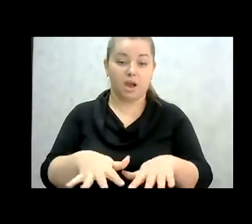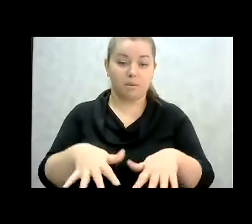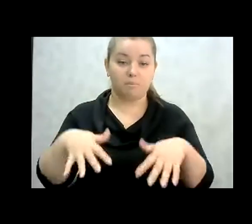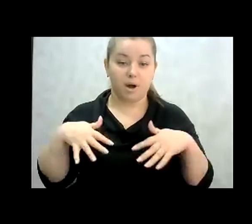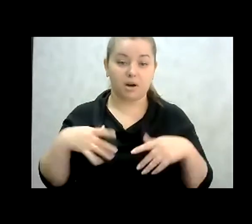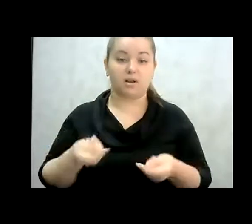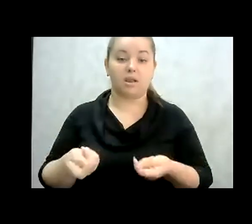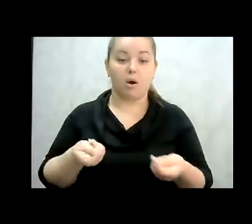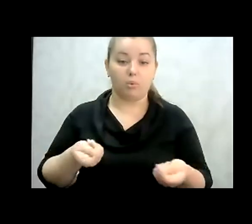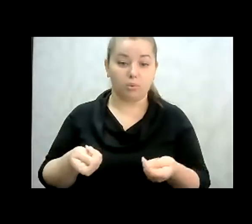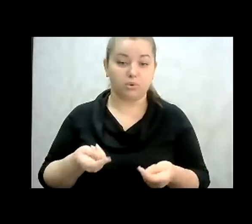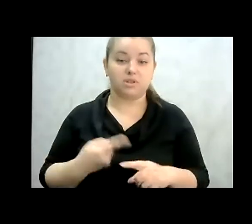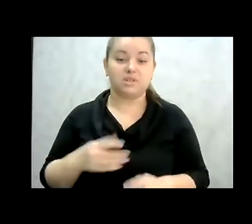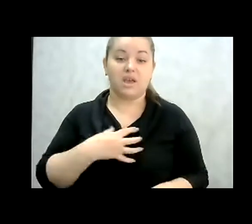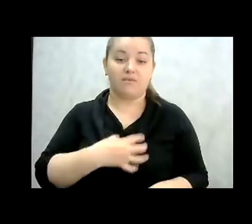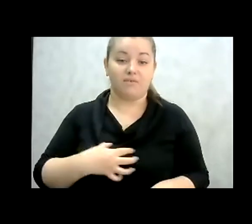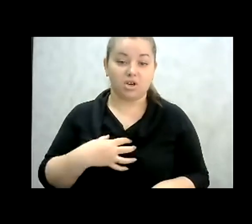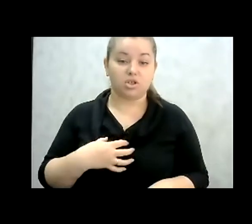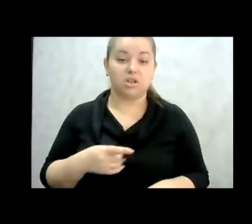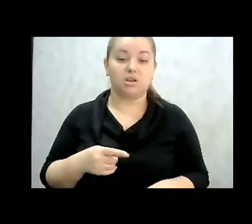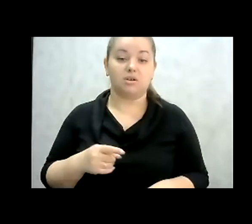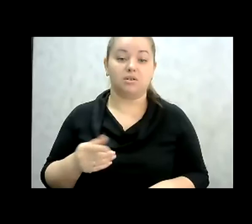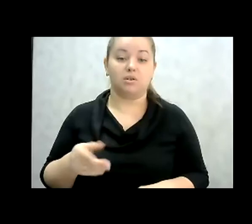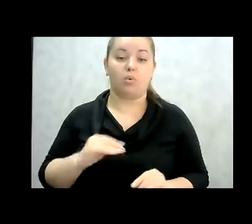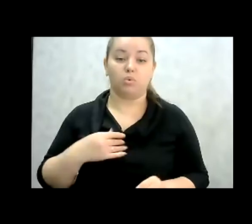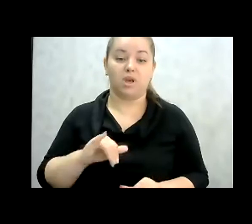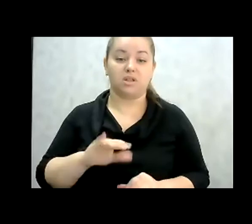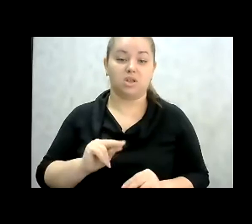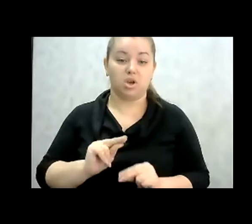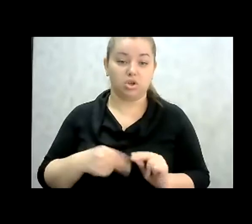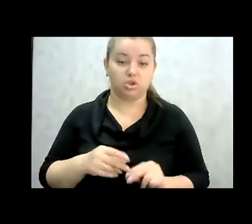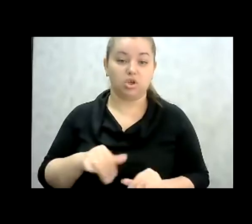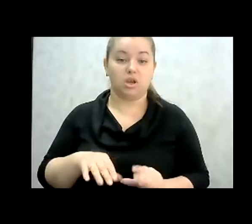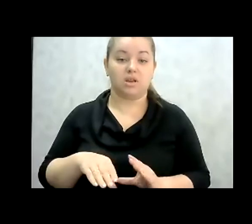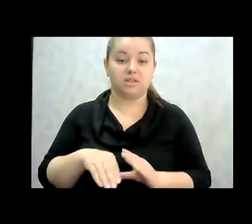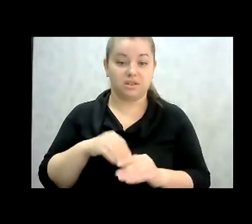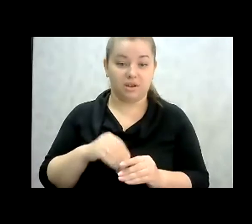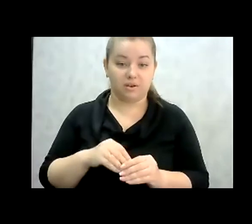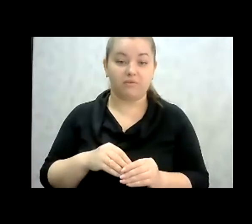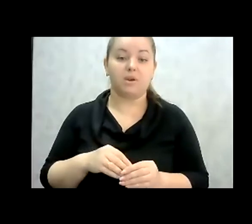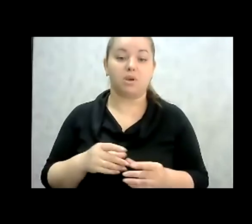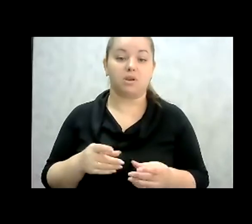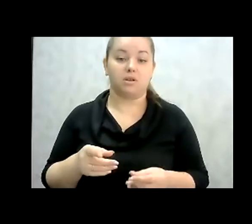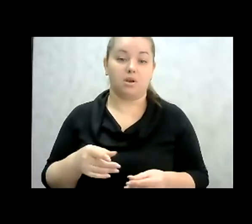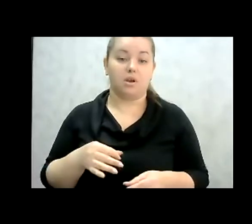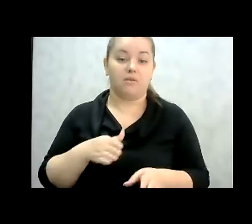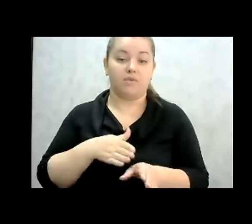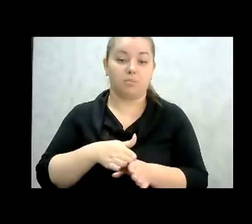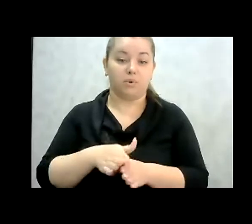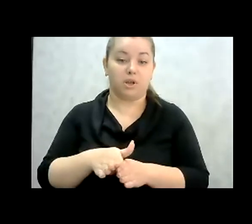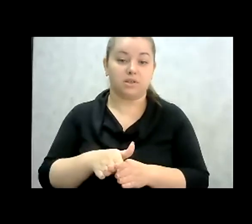took place, and it was a big relief and very important for the parliament, for all the ministries,